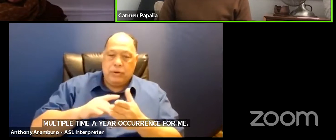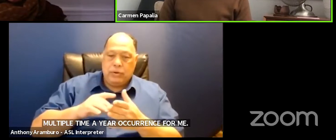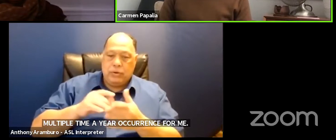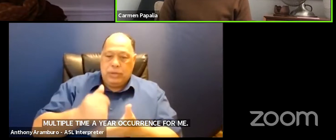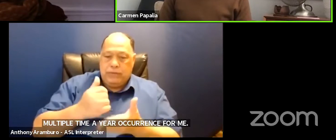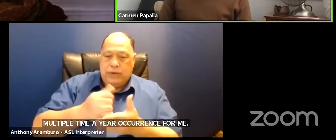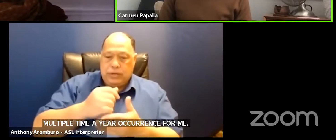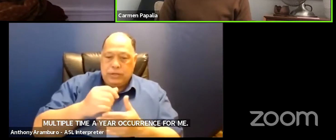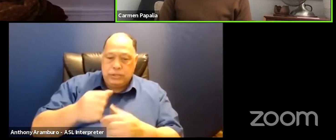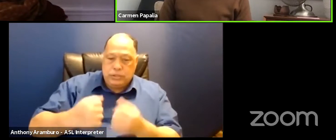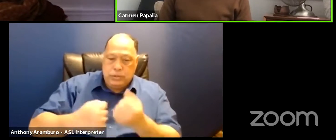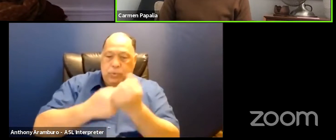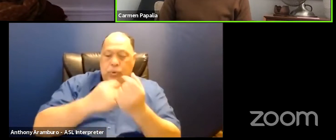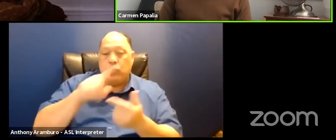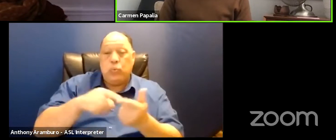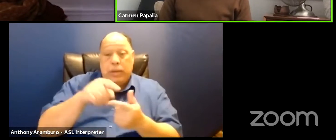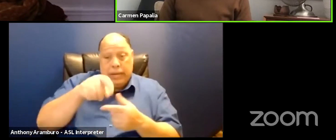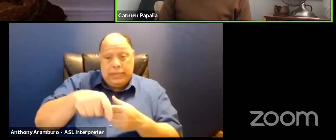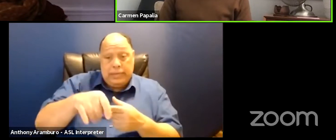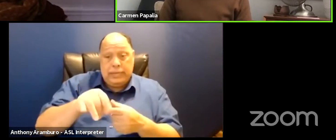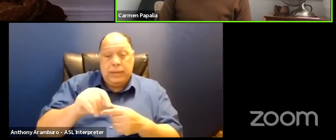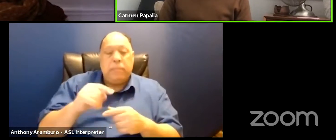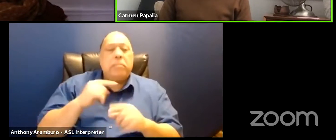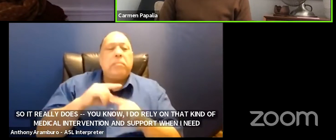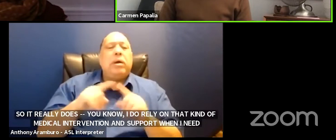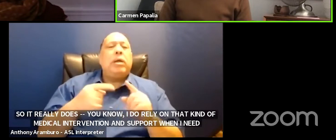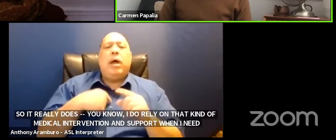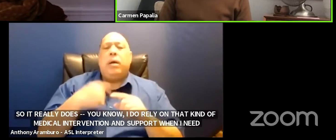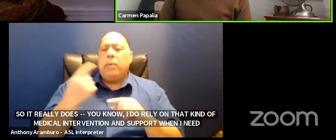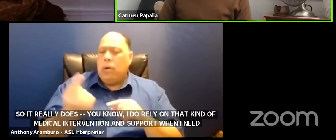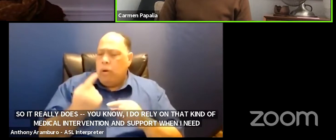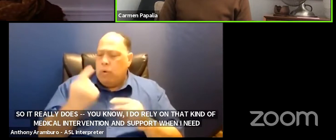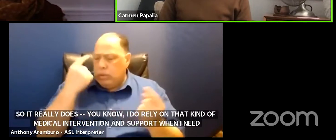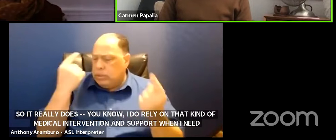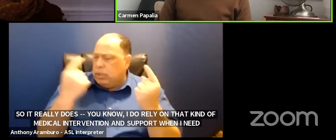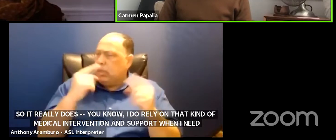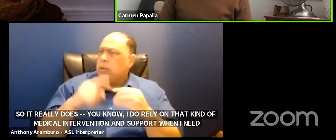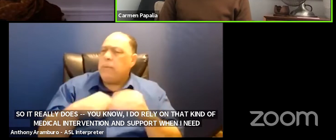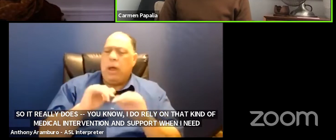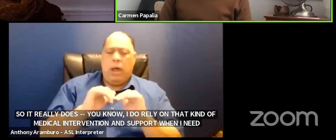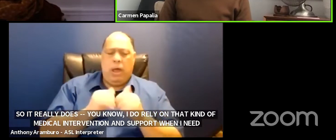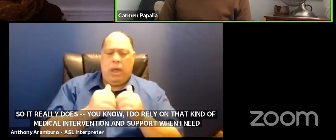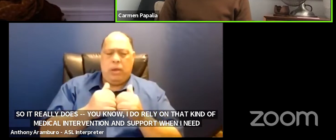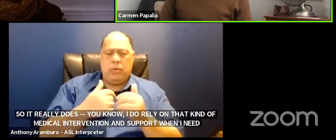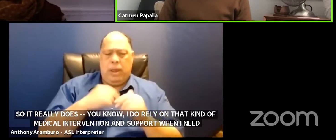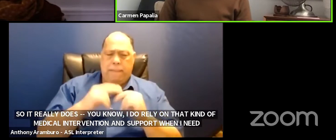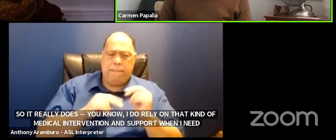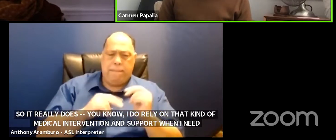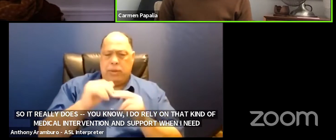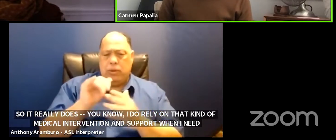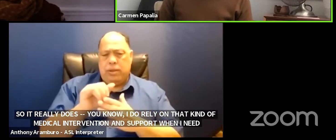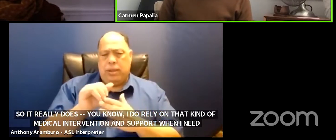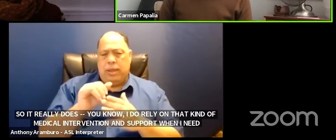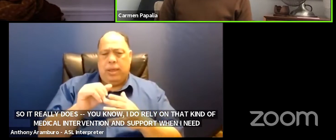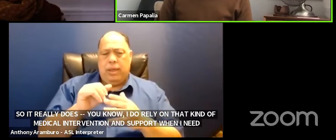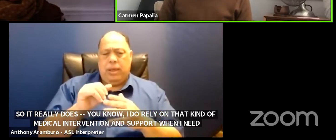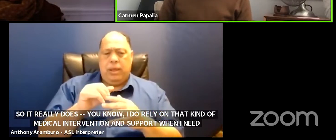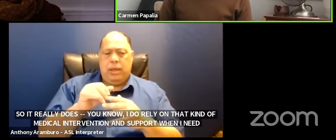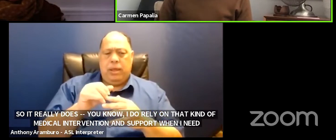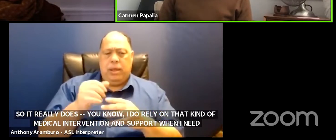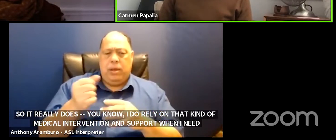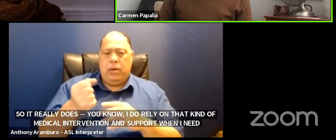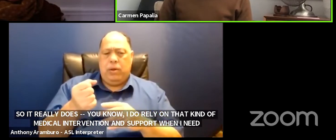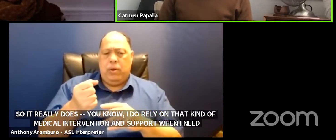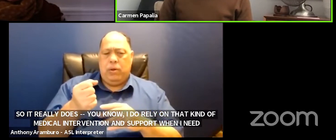I need it. But I'm always thinking about, how do I build that, like hold a space